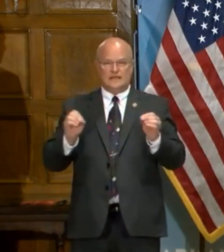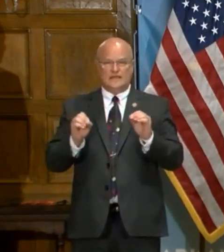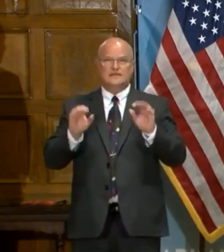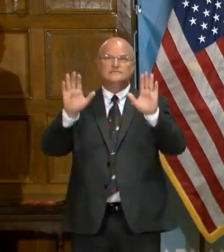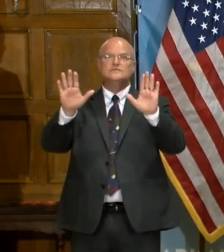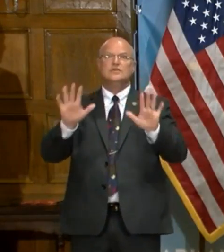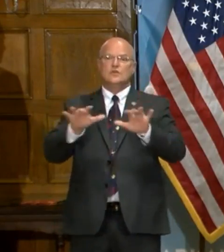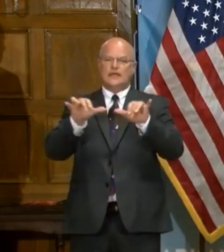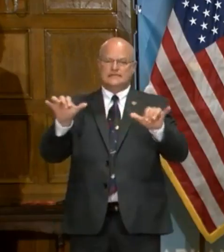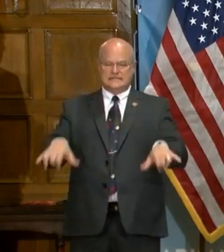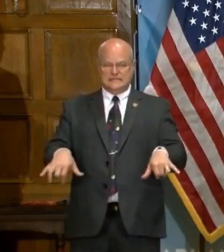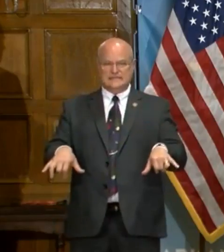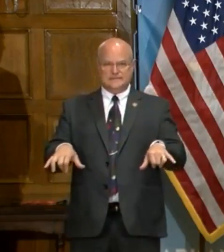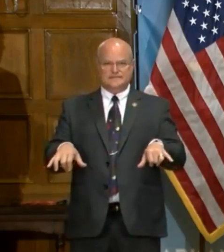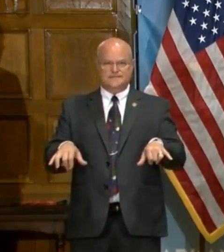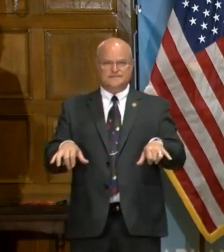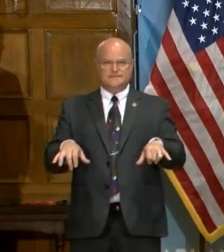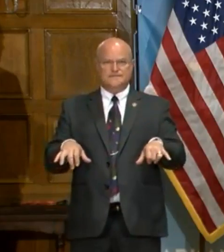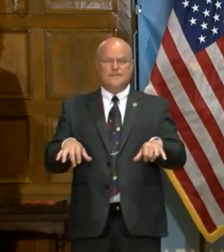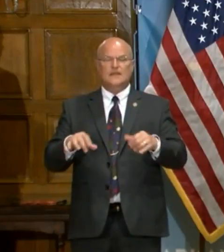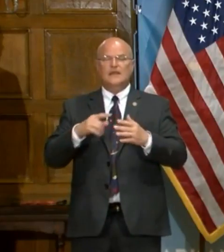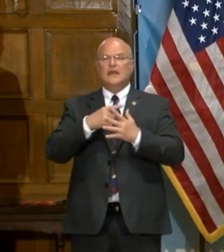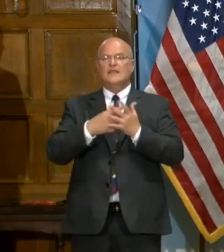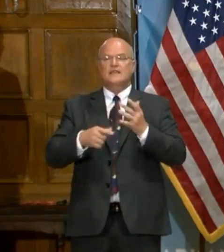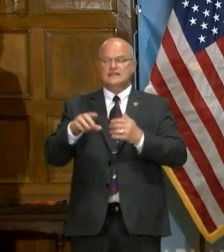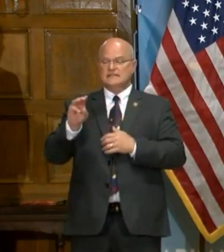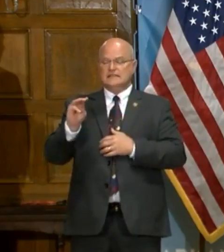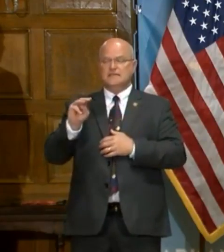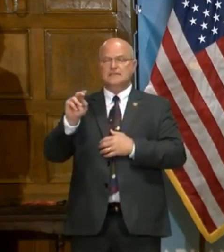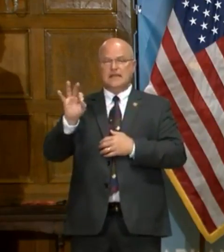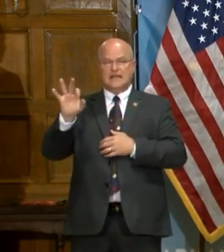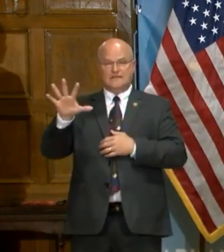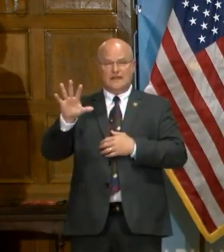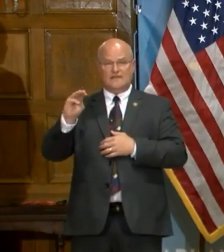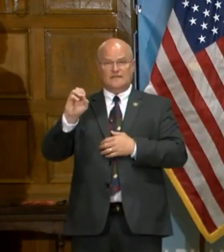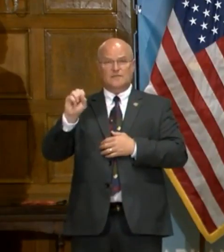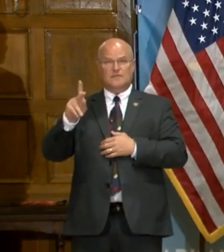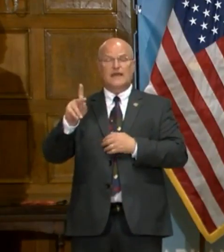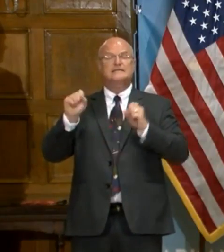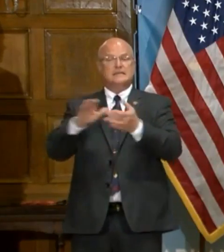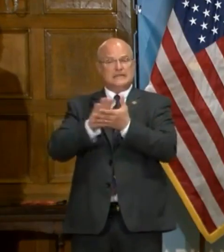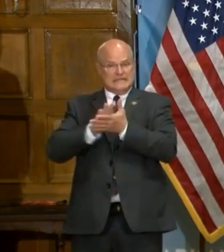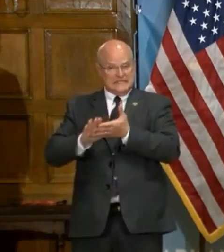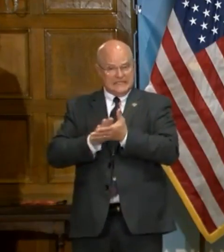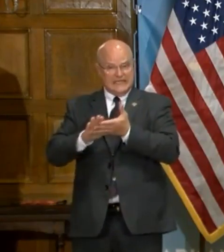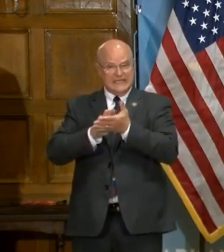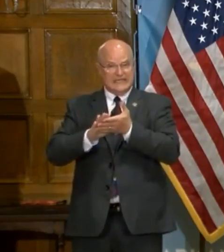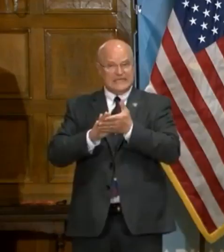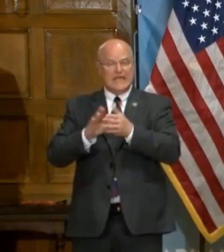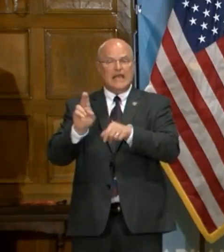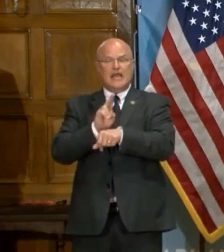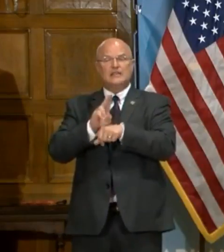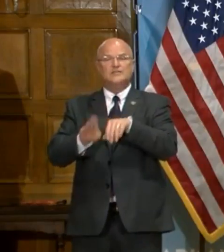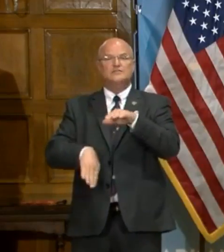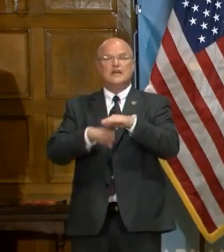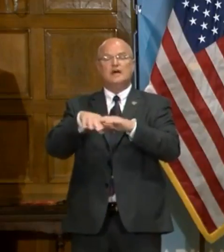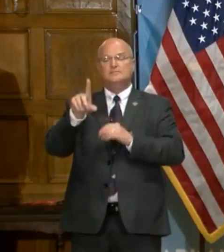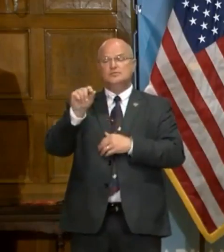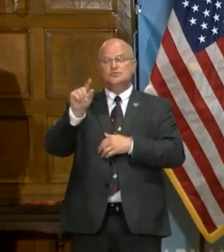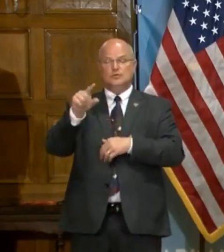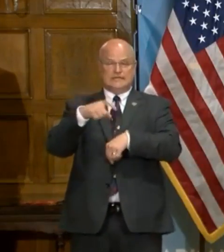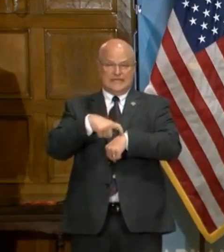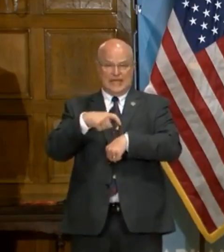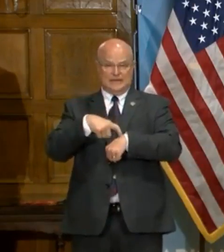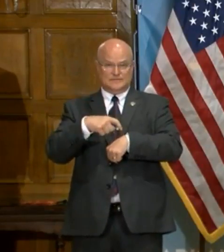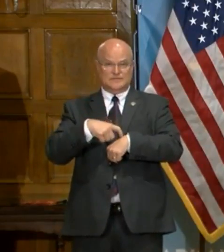It's a great system. These N95 masks can be decontaminated and reused up to 20